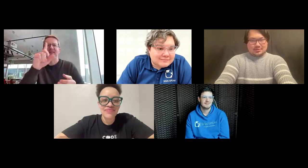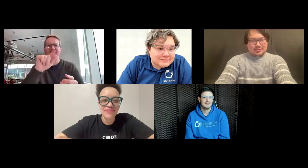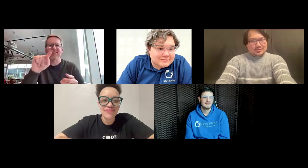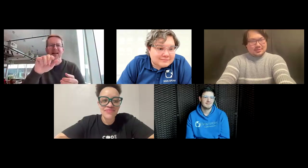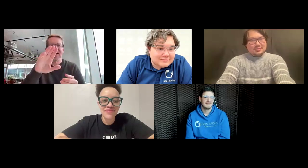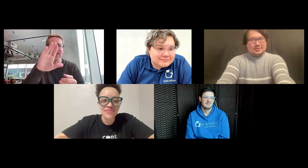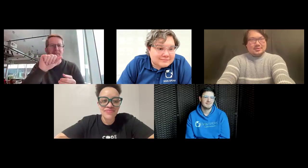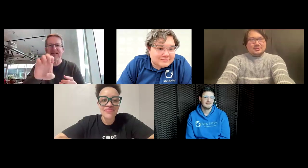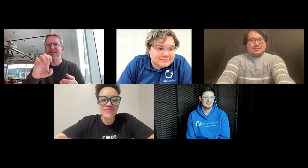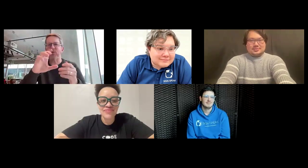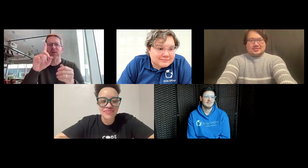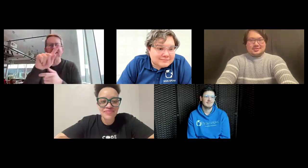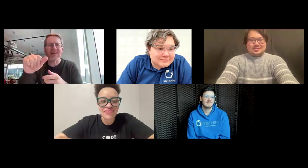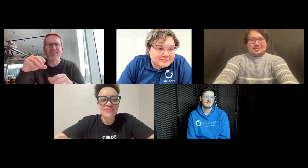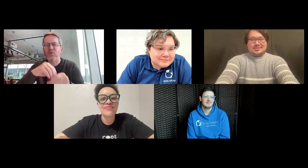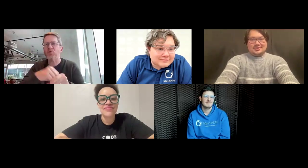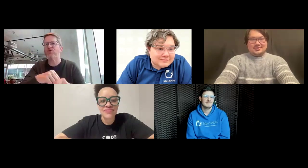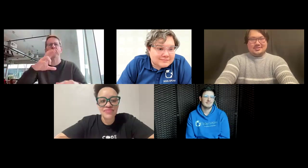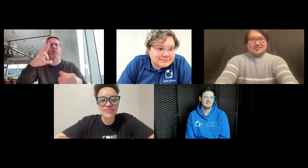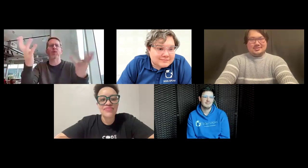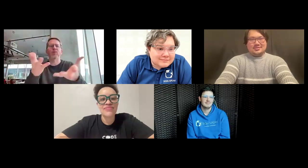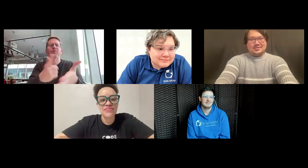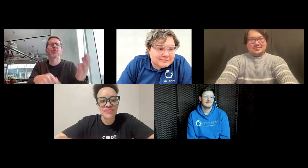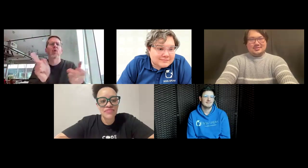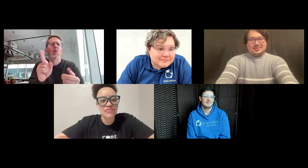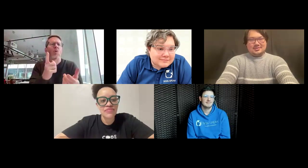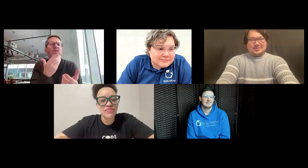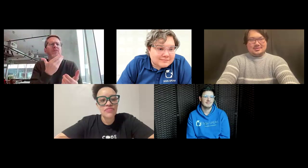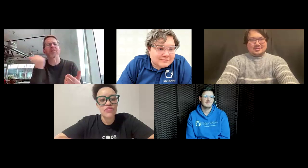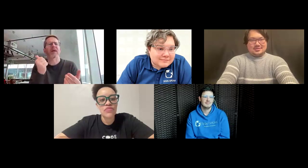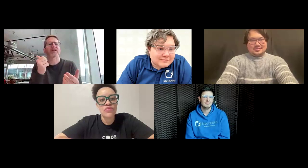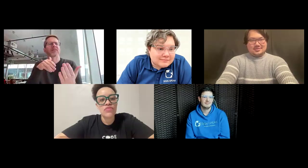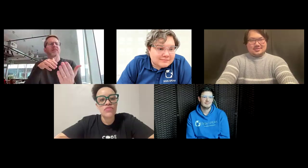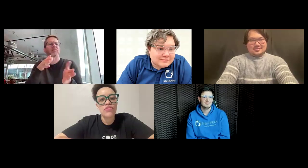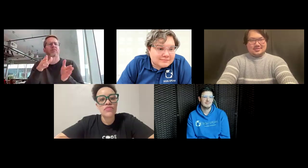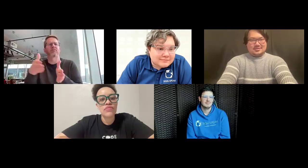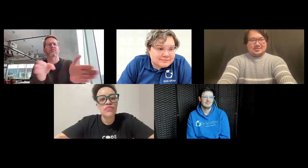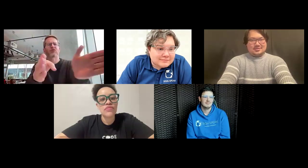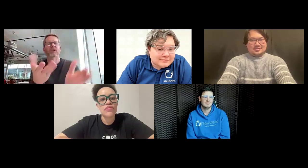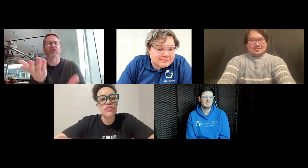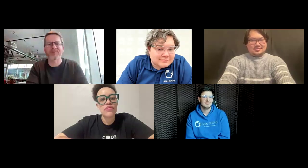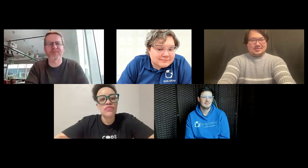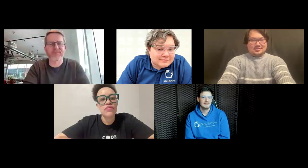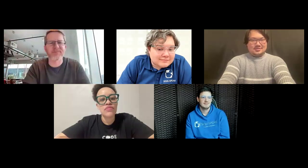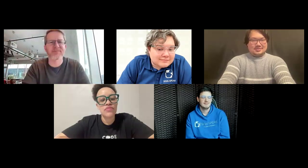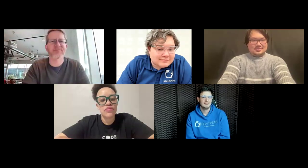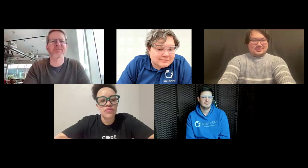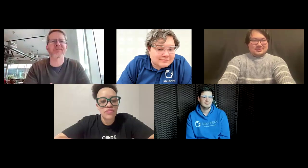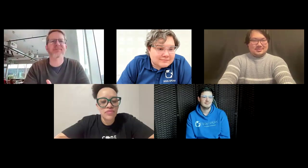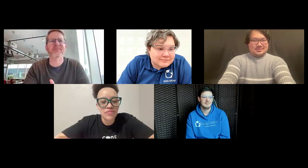community, and people want to learn ML and data storage and things like that. What do you think is the best trajectory